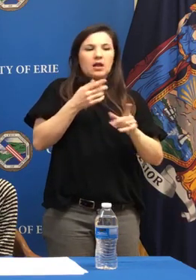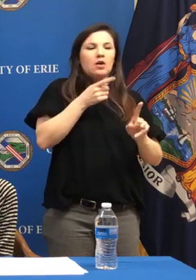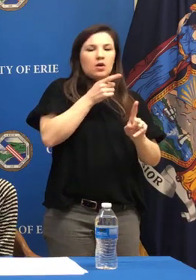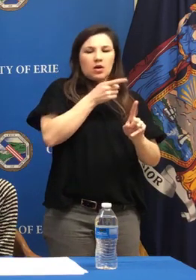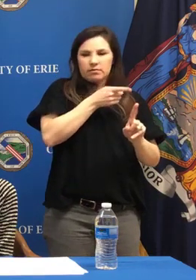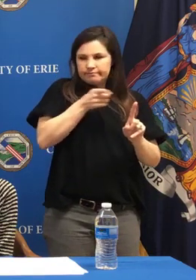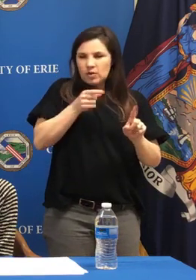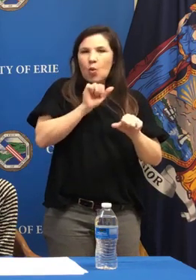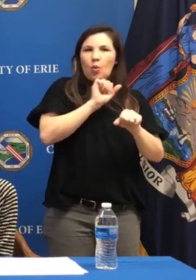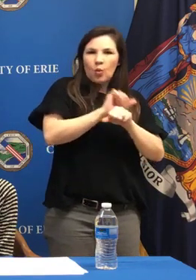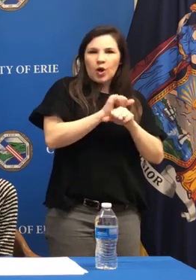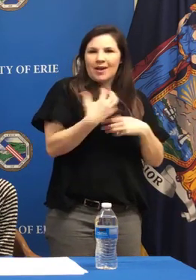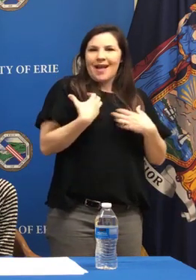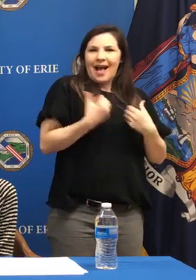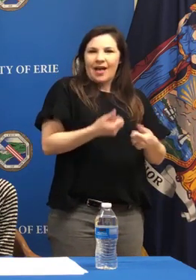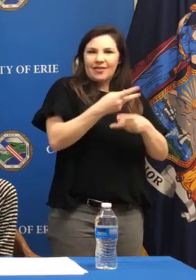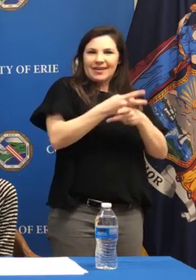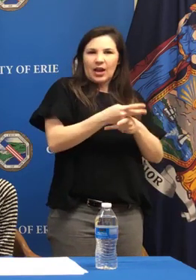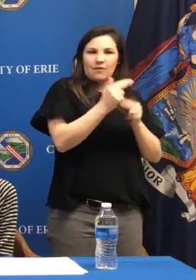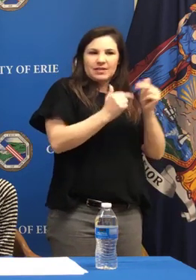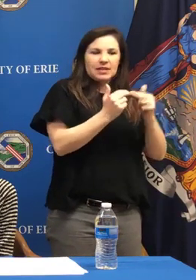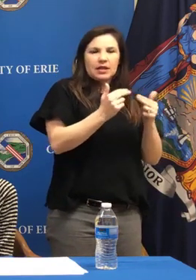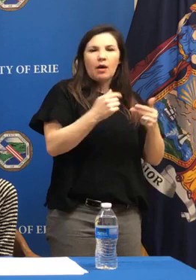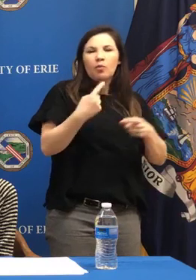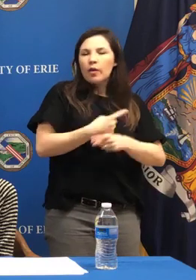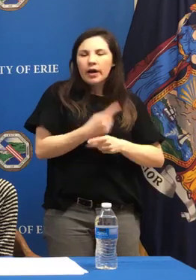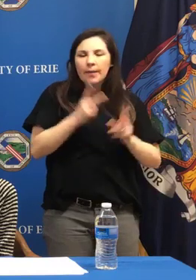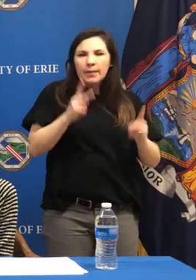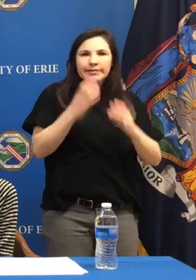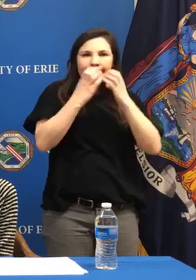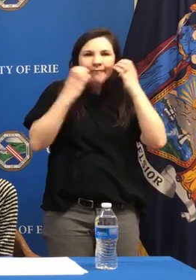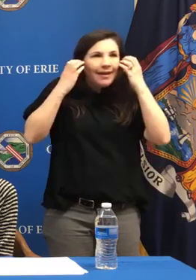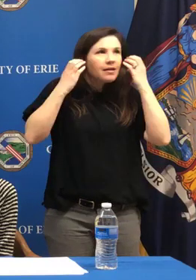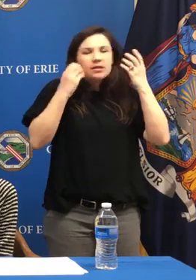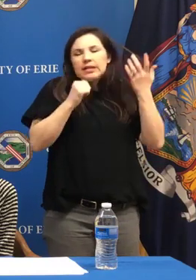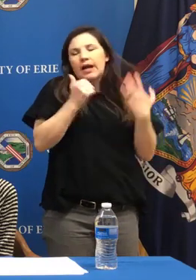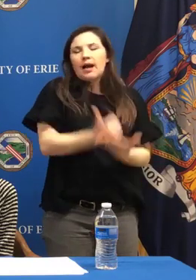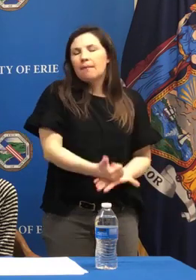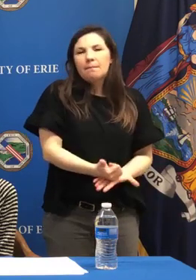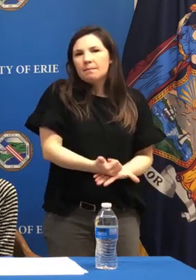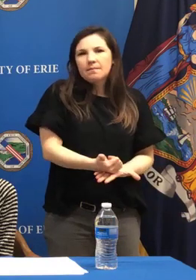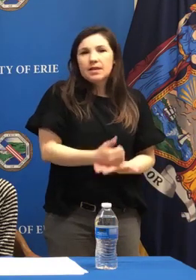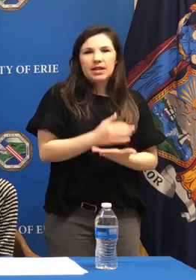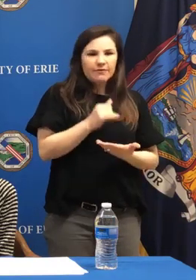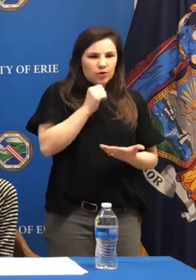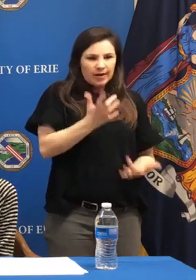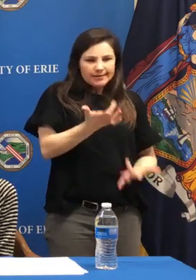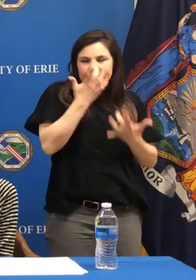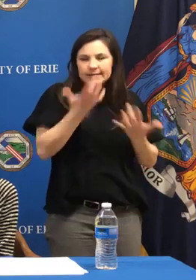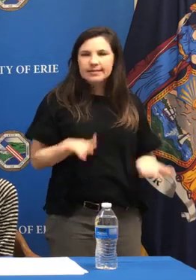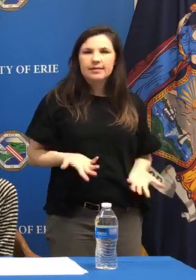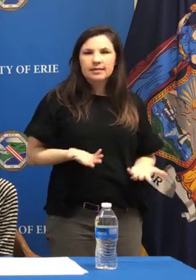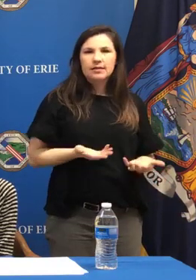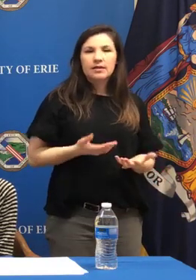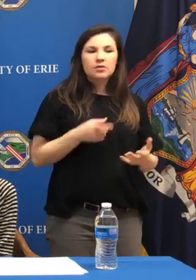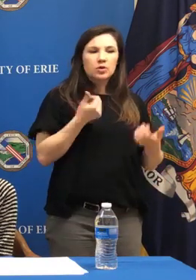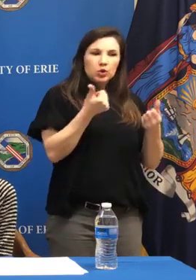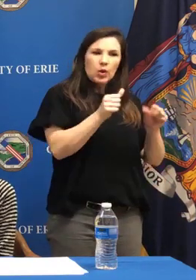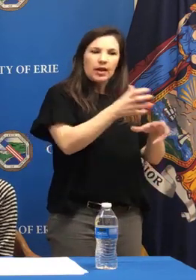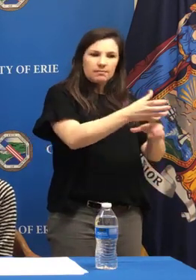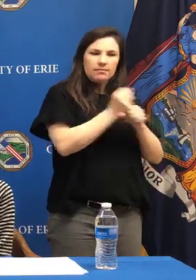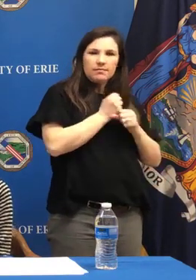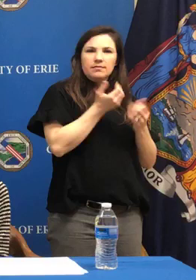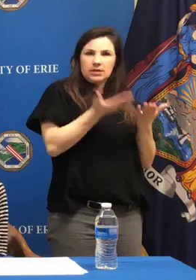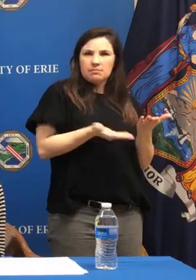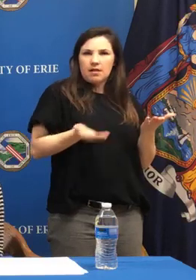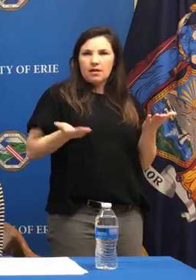facility. We don't think the average person wearing a mask is going to make a difference if you don't have the illness. We're trying to get these supplies. And one